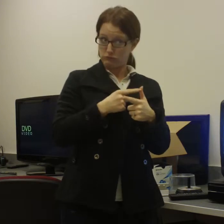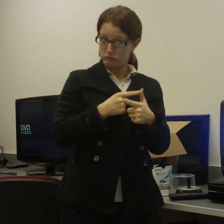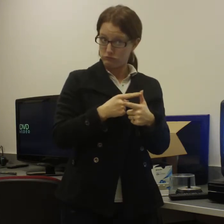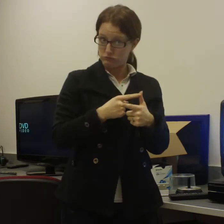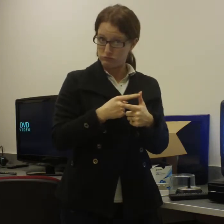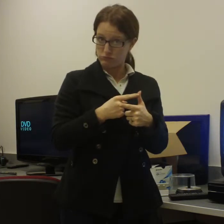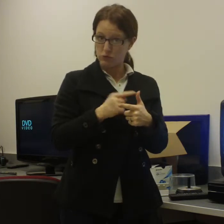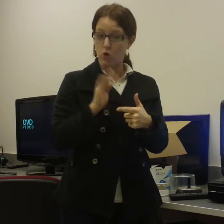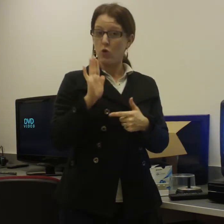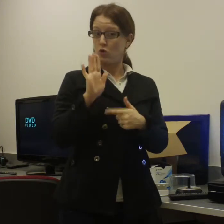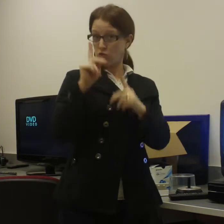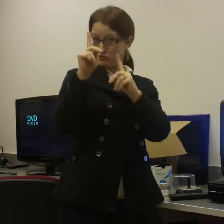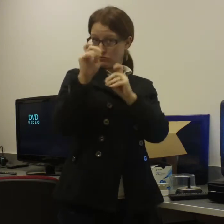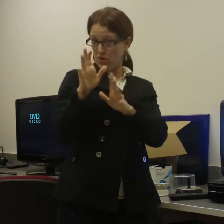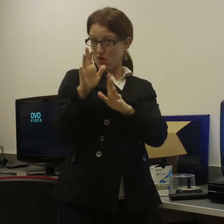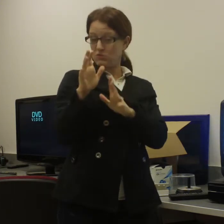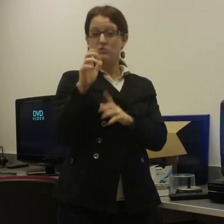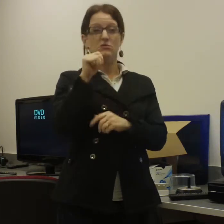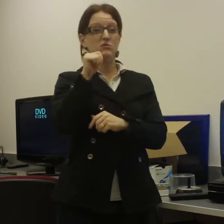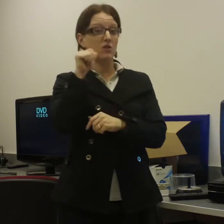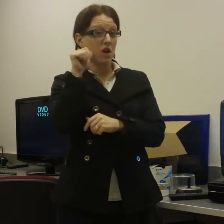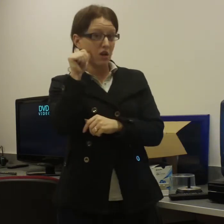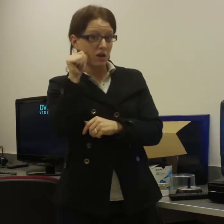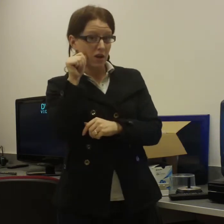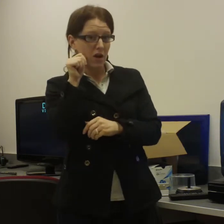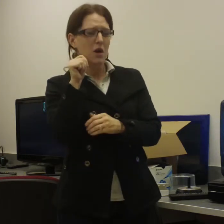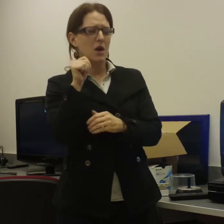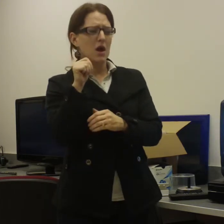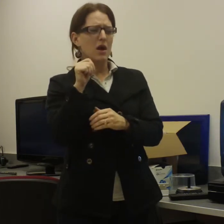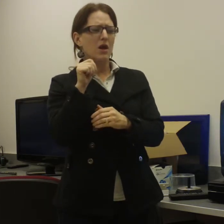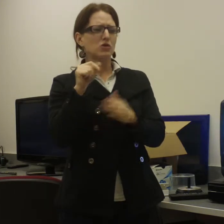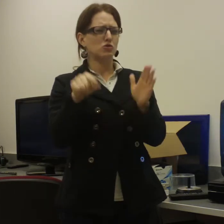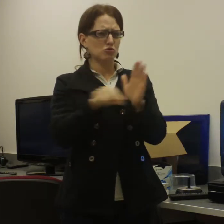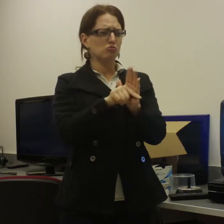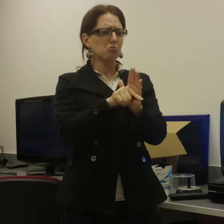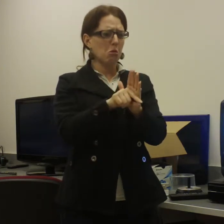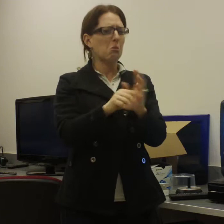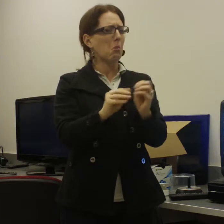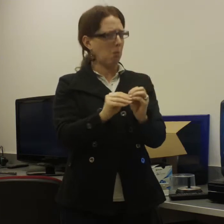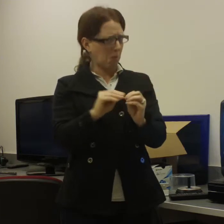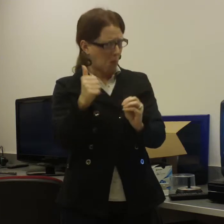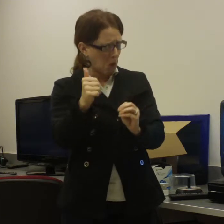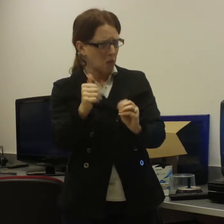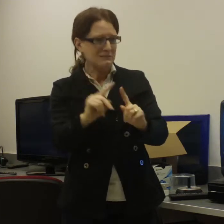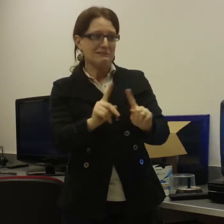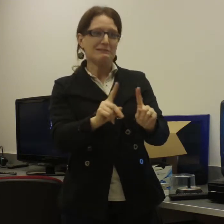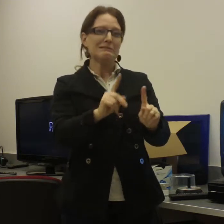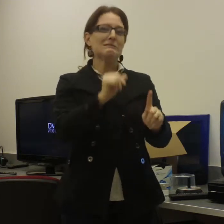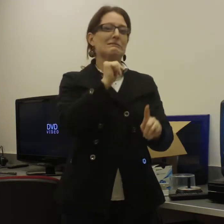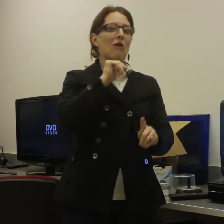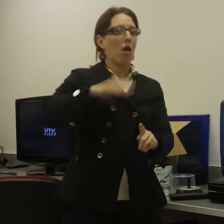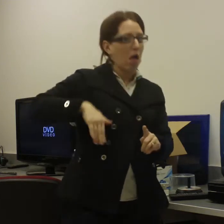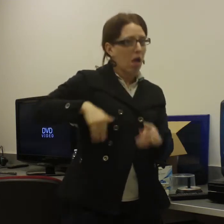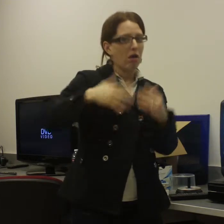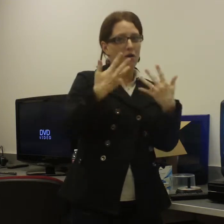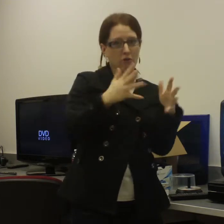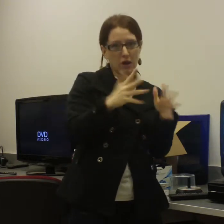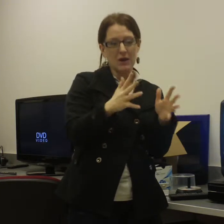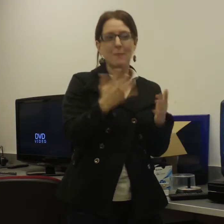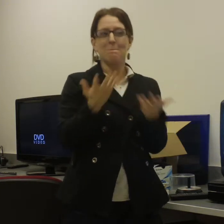yesterday. Most of the way through them, I have not finished with them, but perhaps tomorrow. If not,